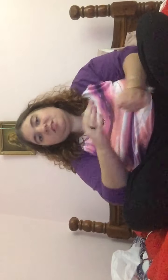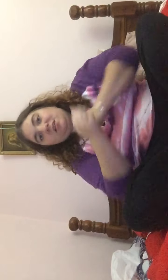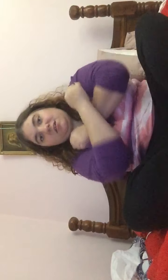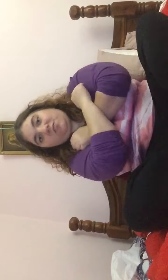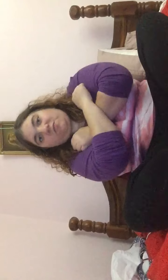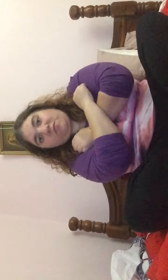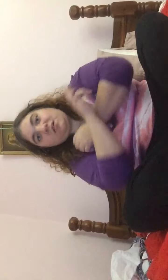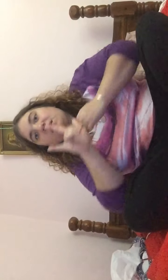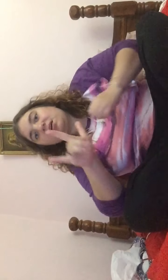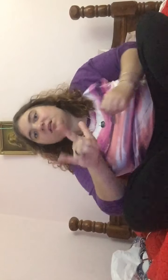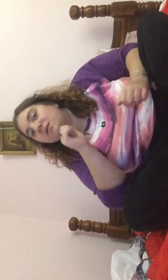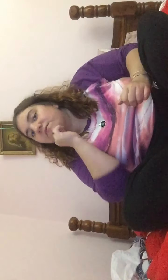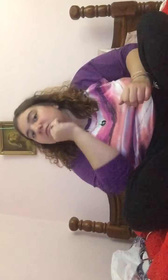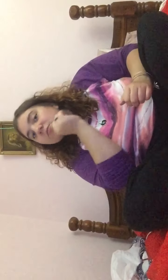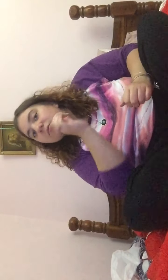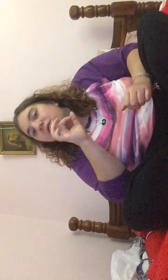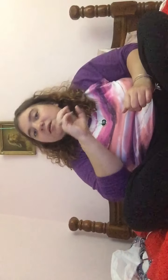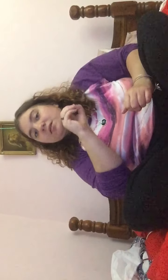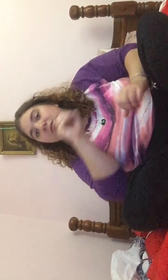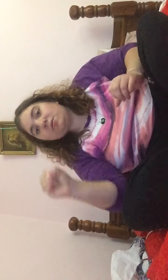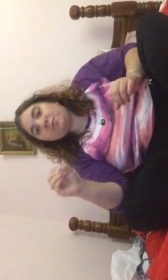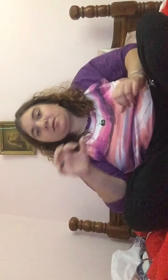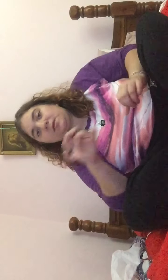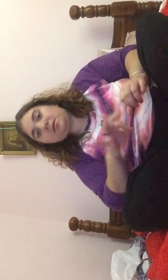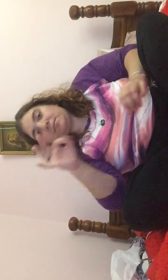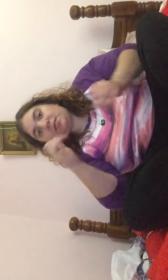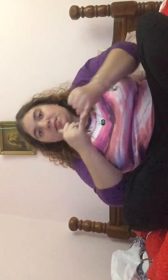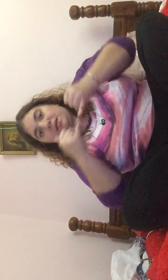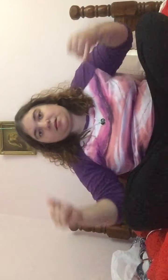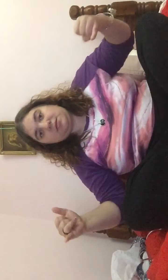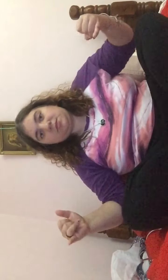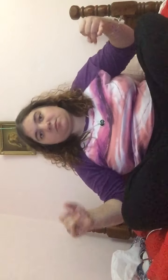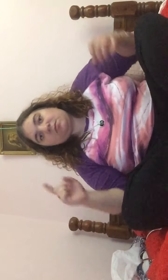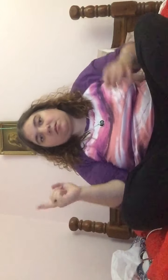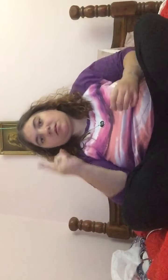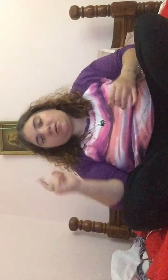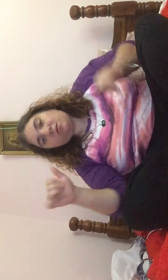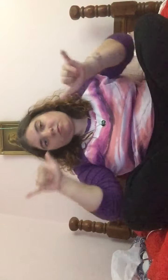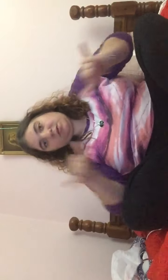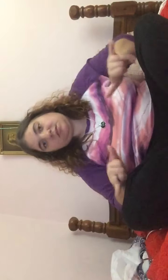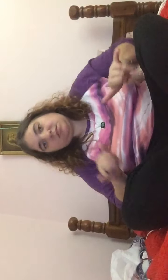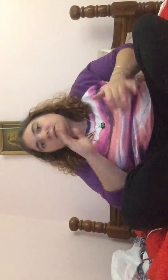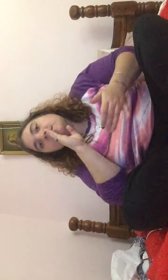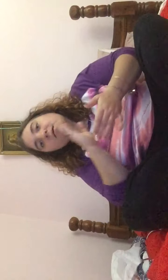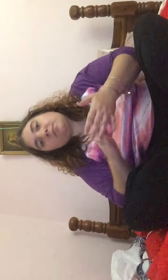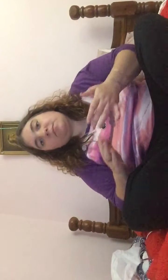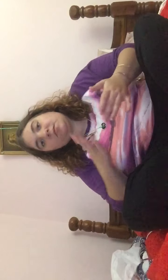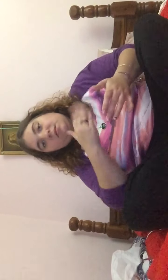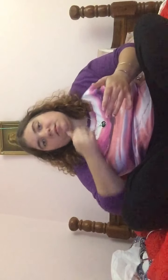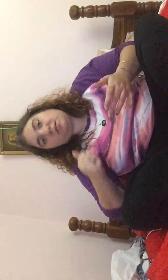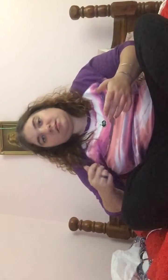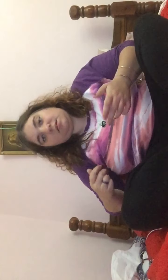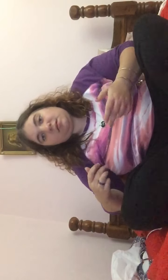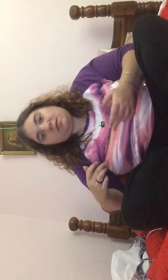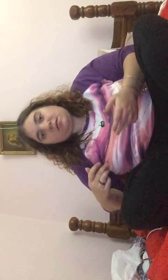love. I love you, when the no trick of a lie, so always stay humble and kind.